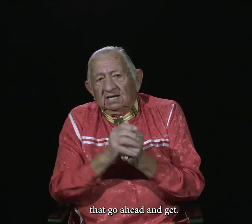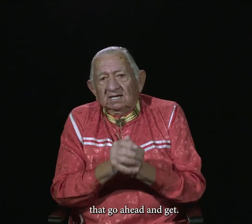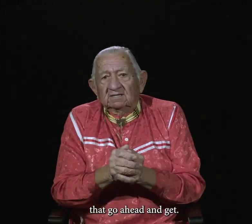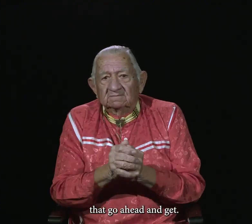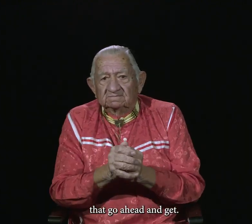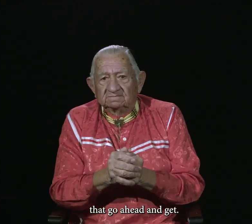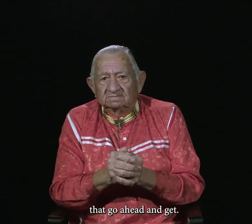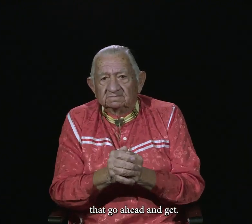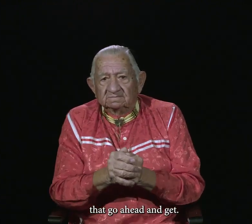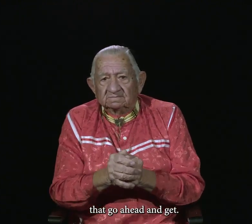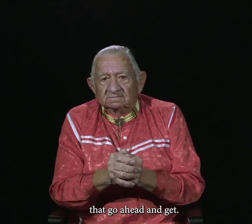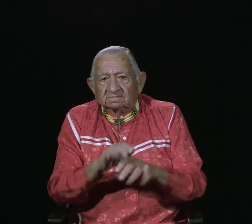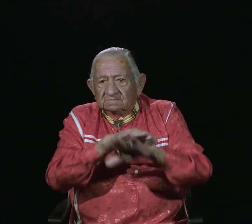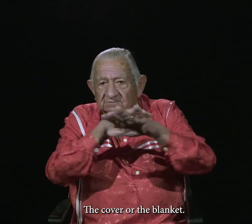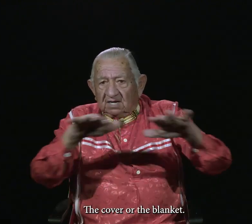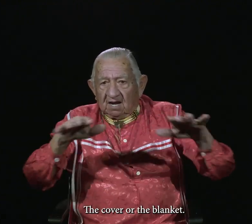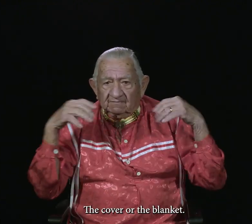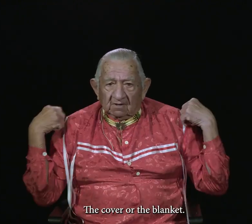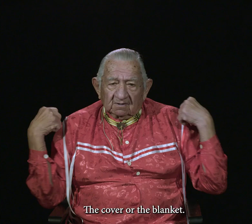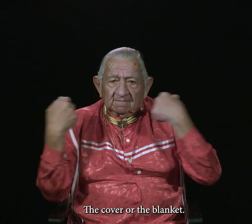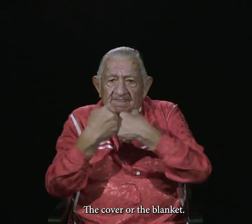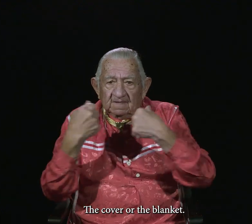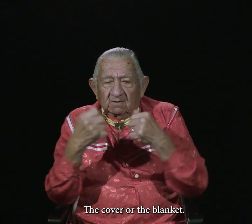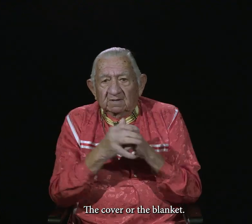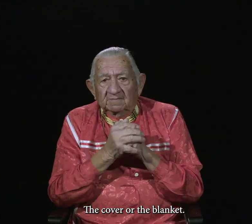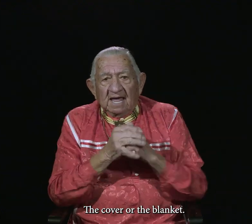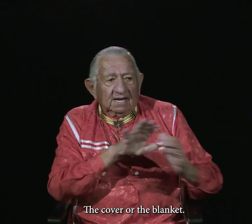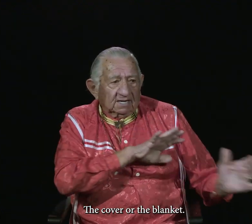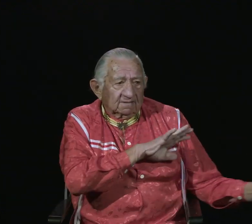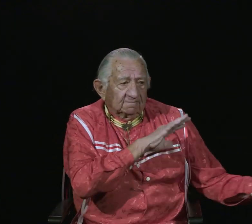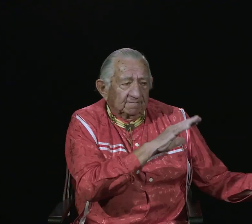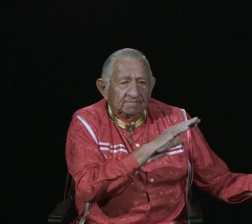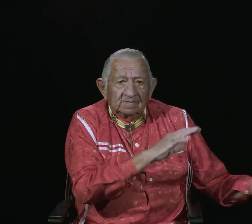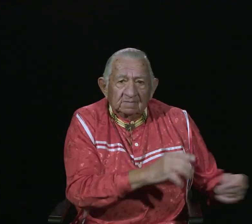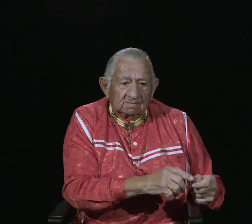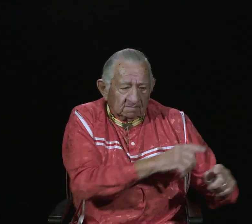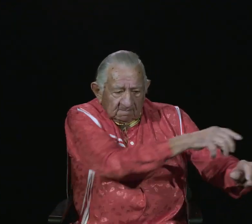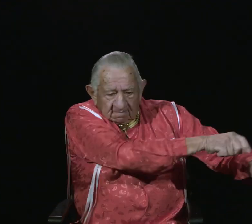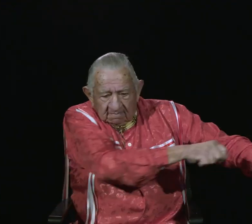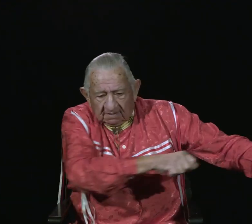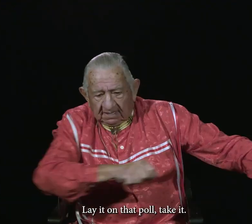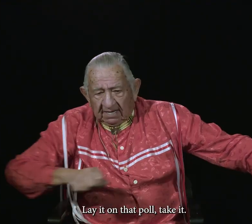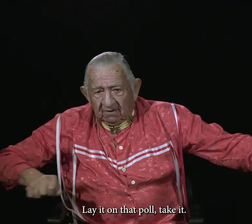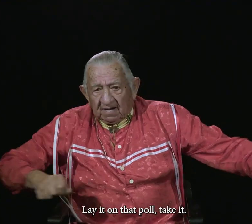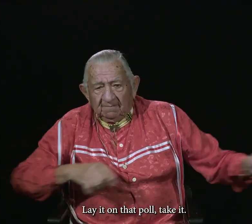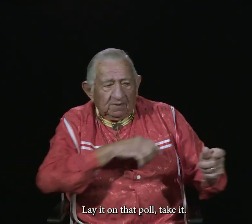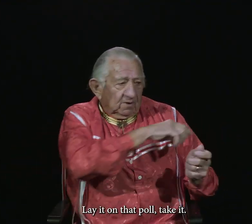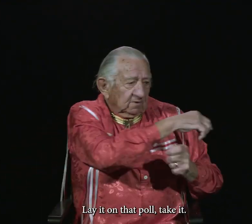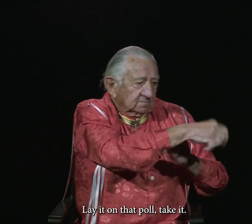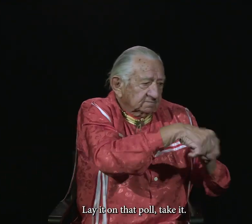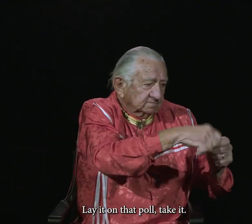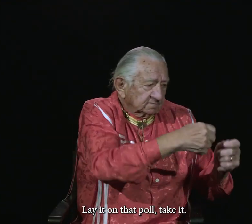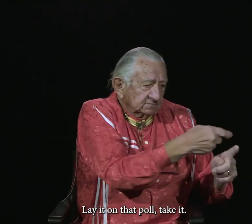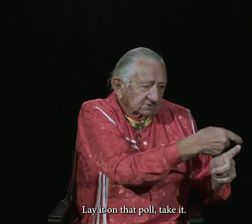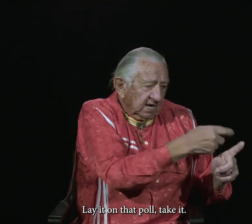get the cover or the blanket, lay it on that pole, take